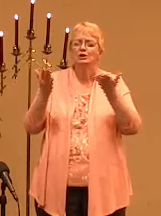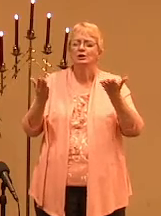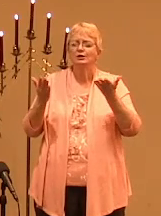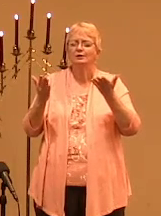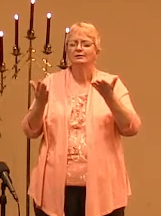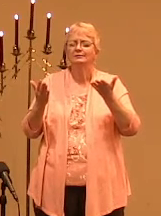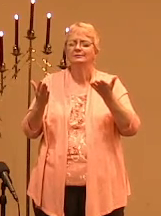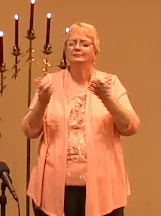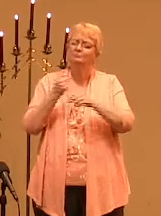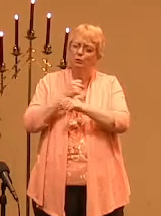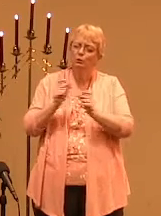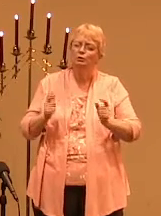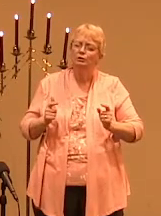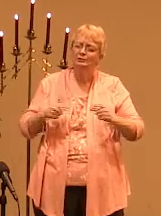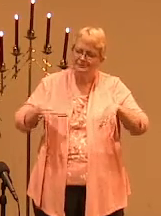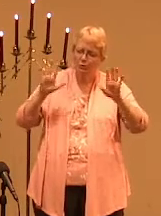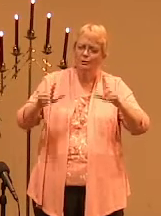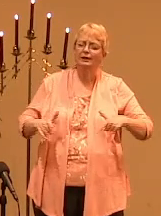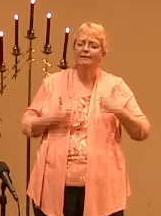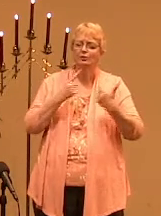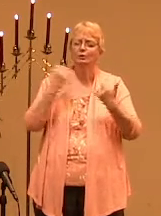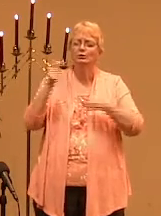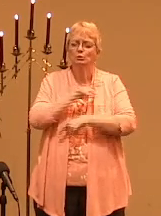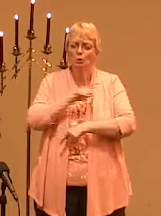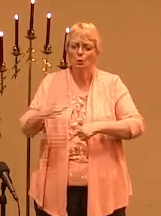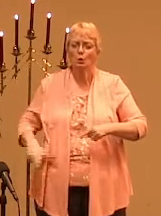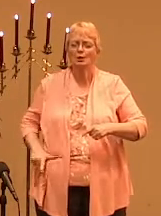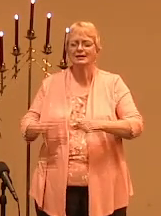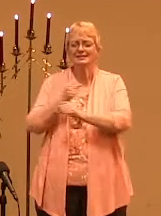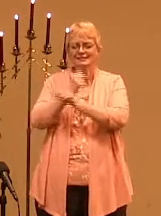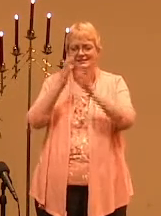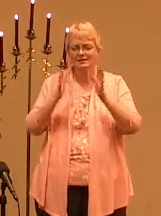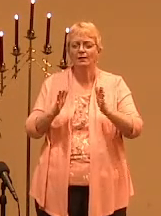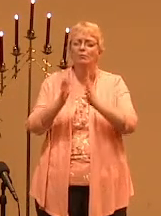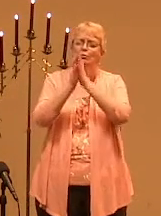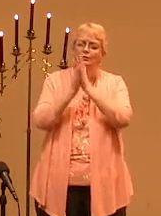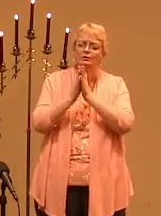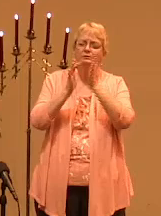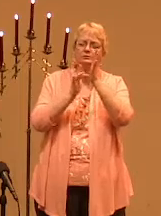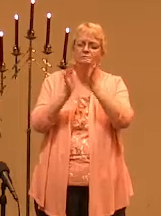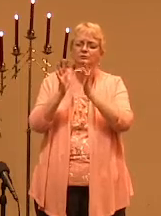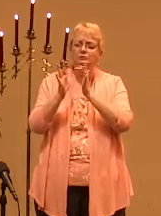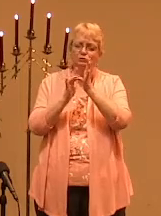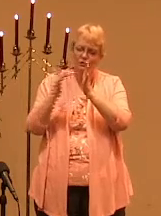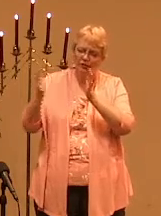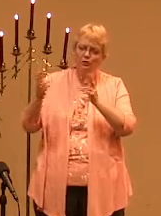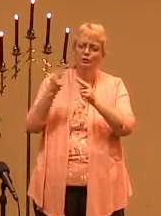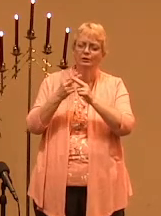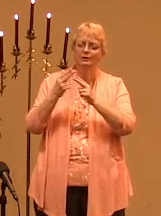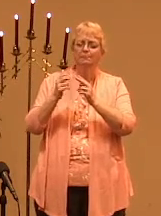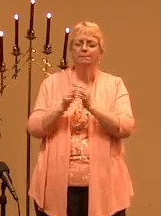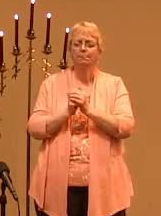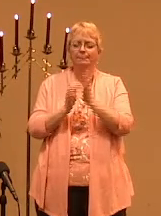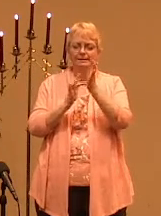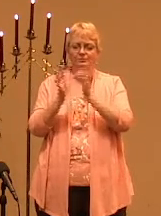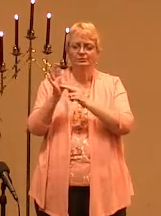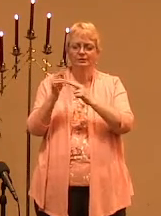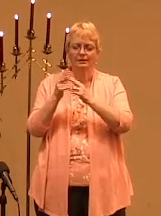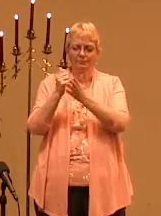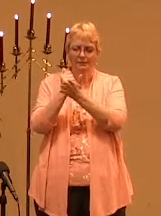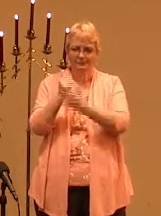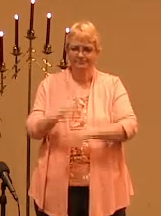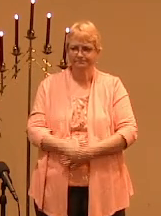that commit their lives to you as Lord and Savior today. Pray that you'd be glorified as we continue worship. In Jesus' name,